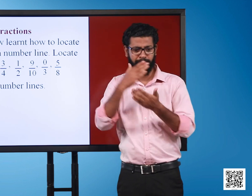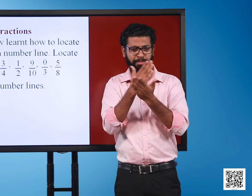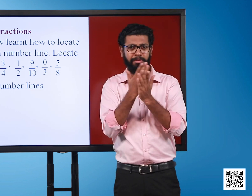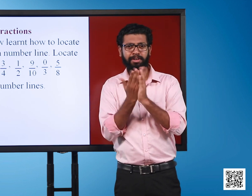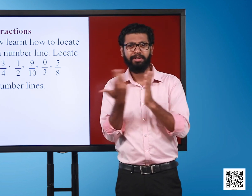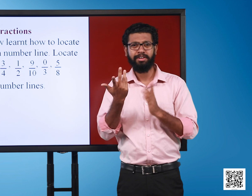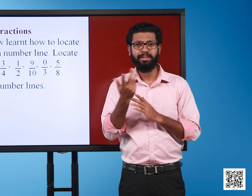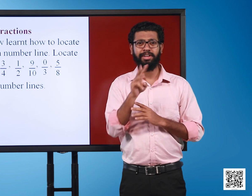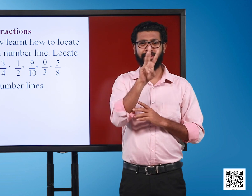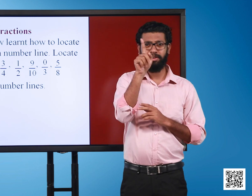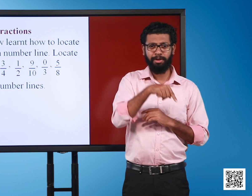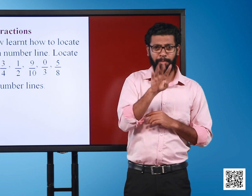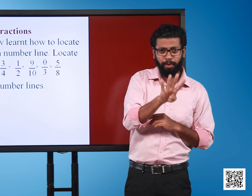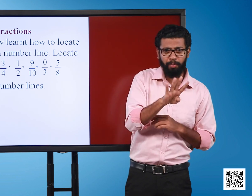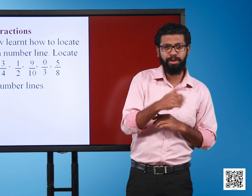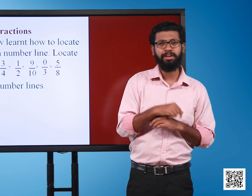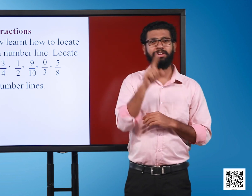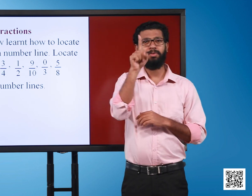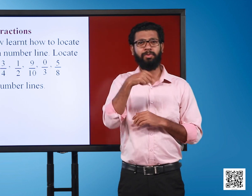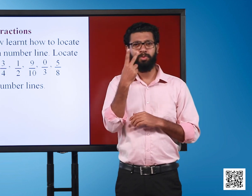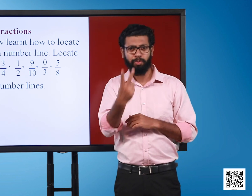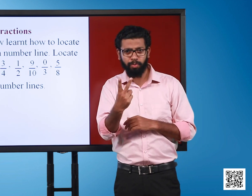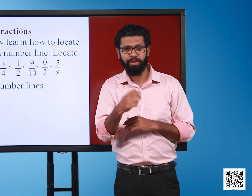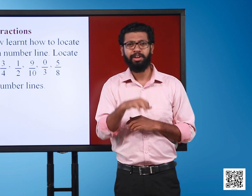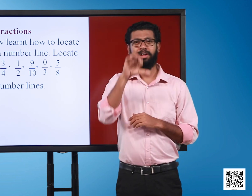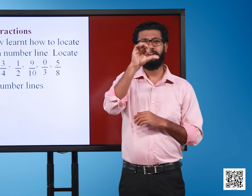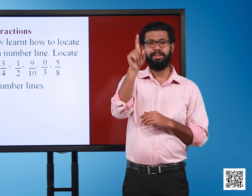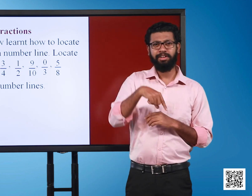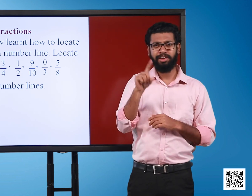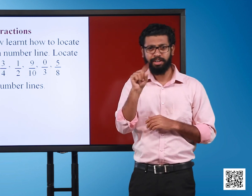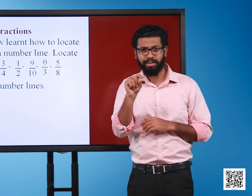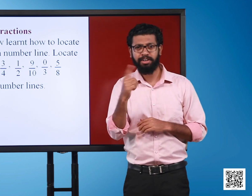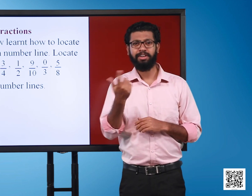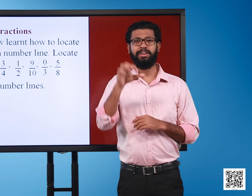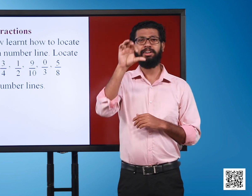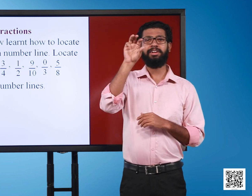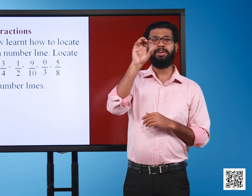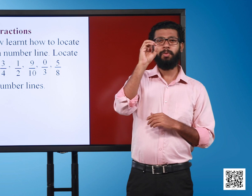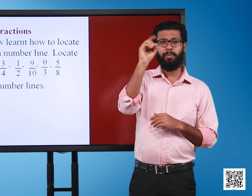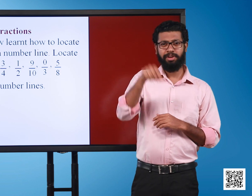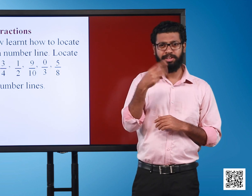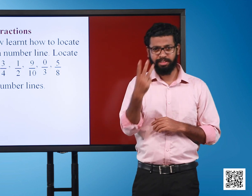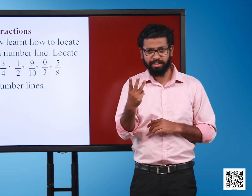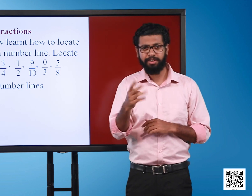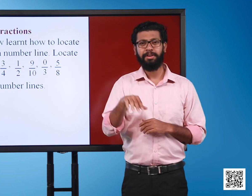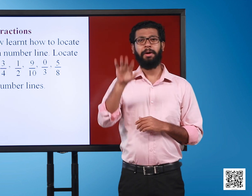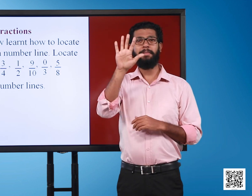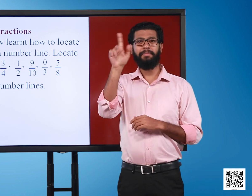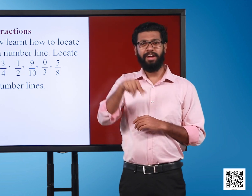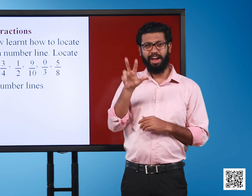Locate the fractions 3/4, half, 9/10, 0 upon 3, 5/8 on